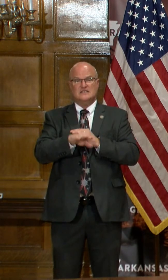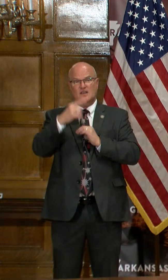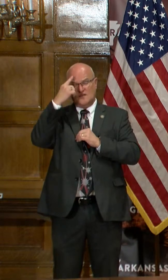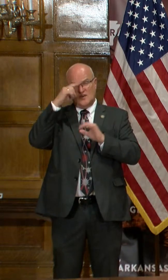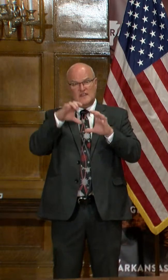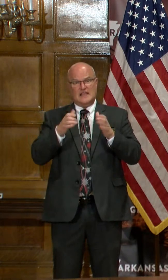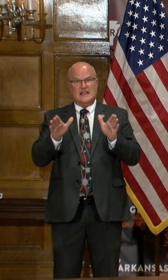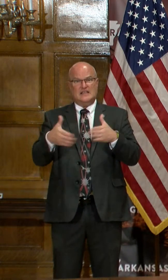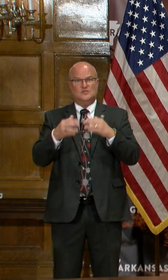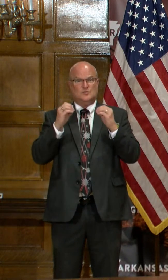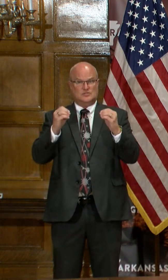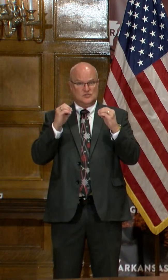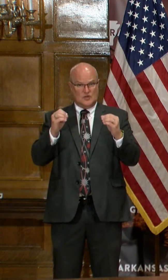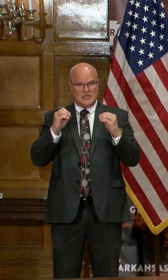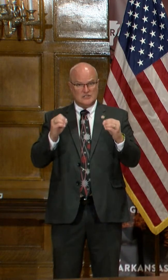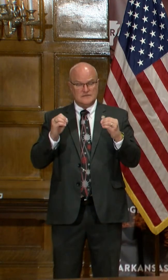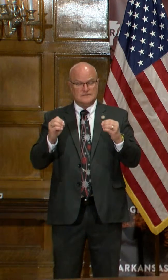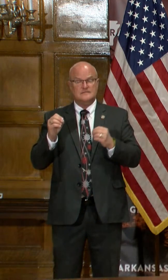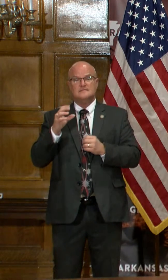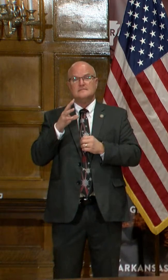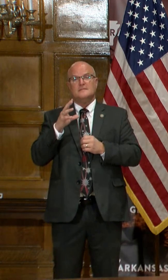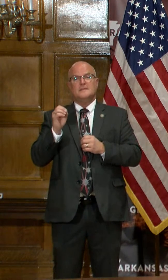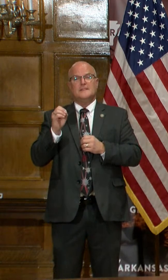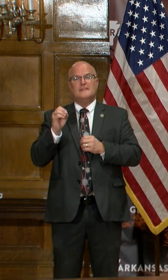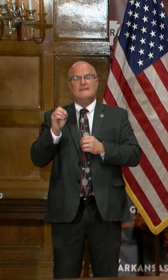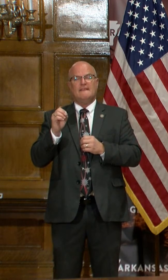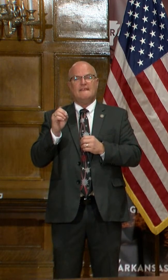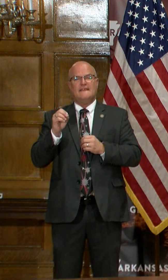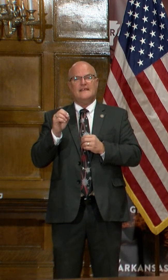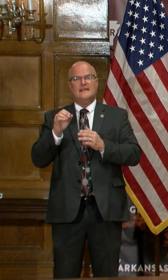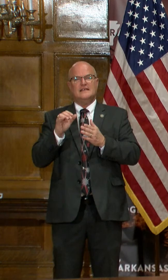the classroom instruction. And